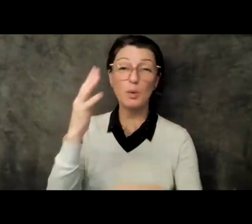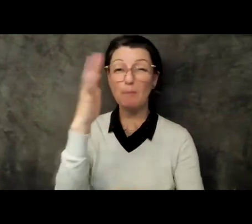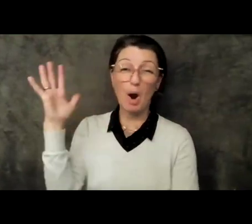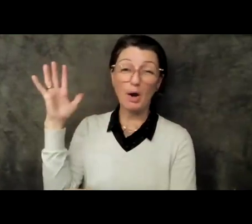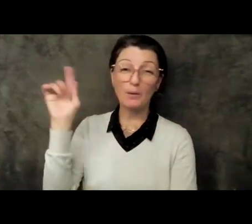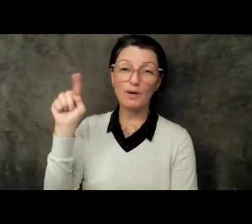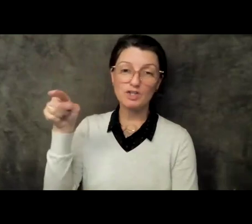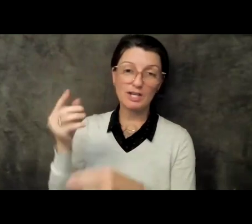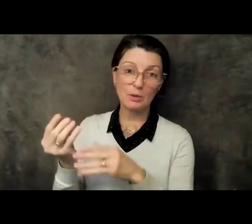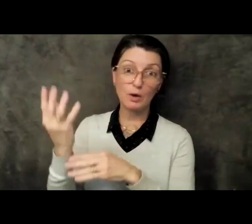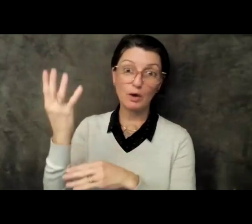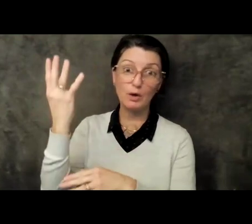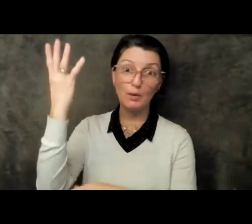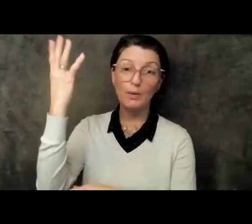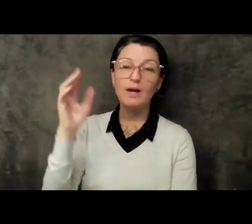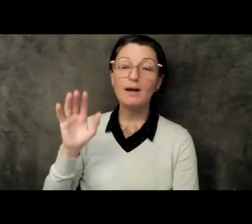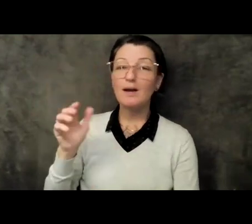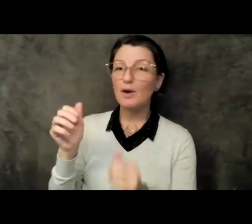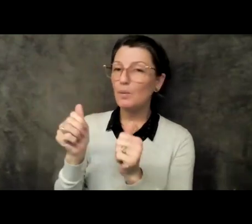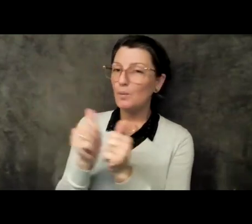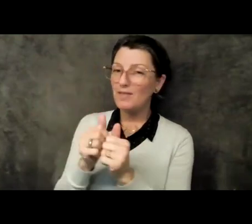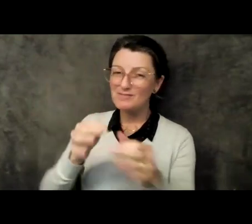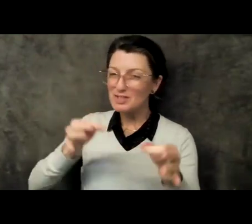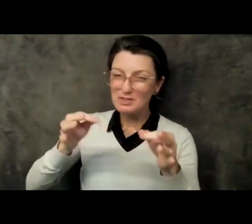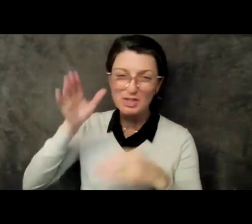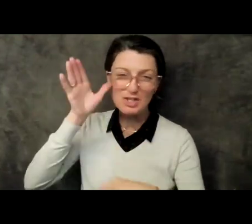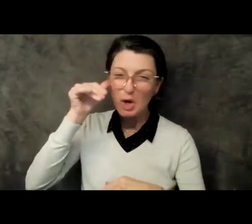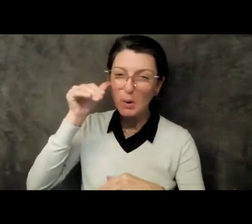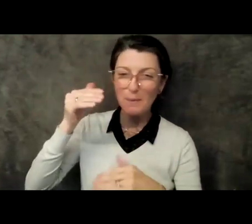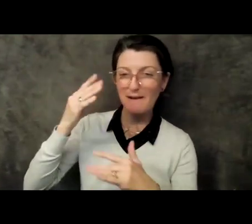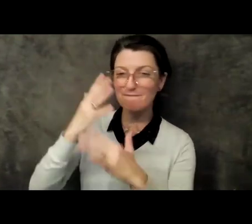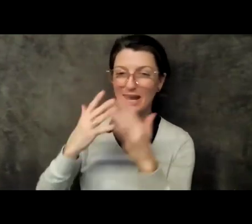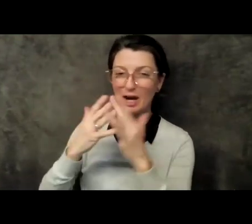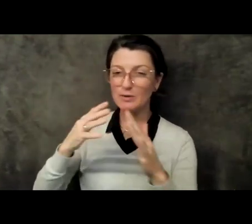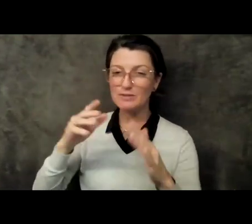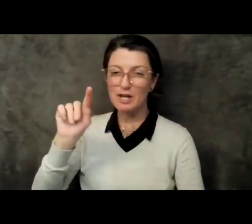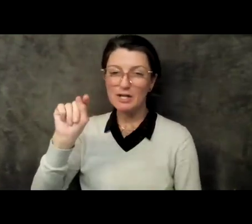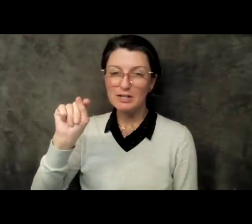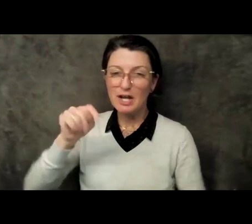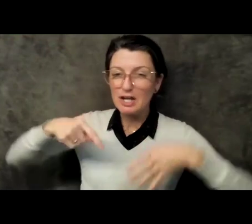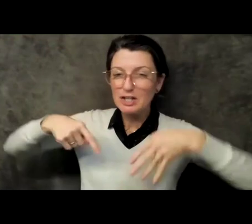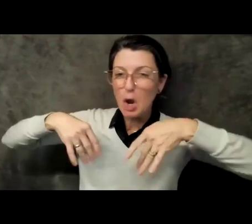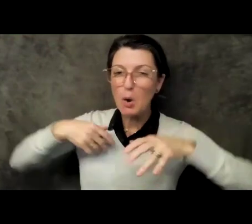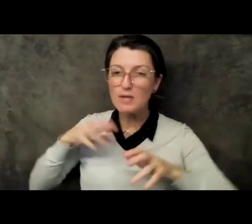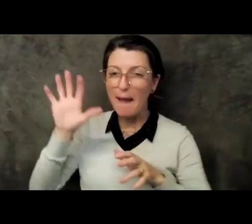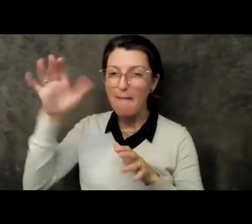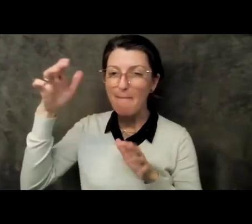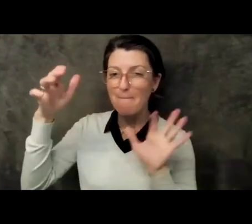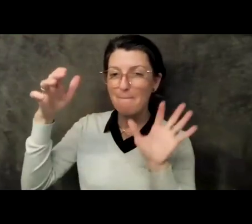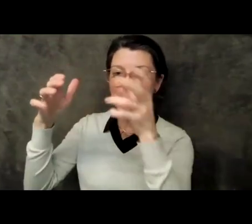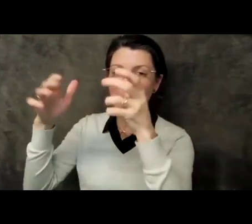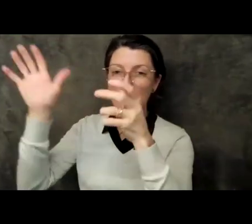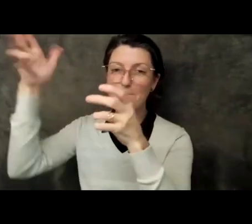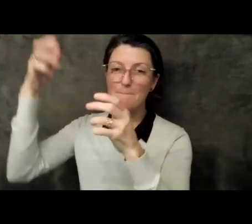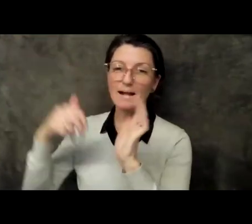tall, and with determined fingers and stubby little toes, I'd find familiar holds and climb up